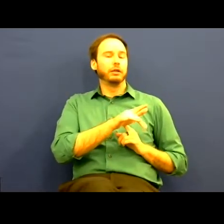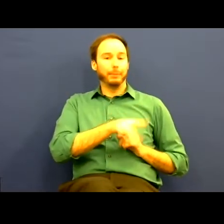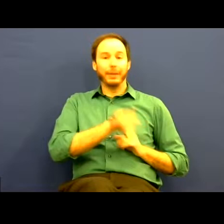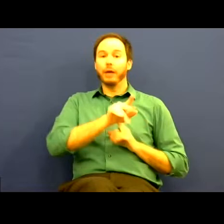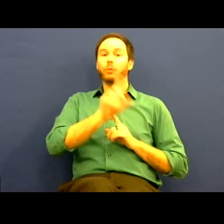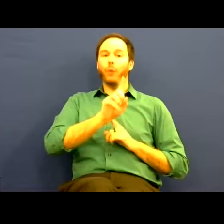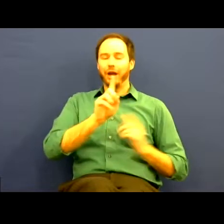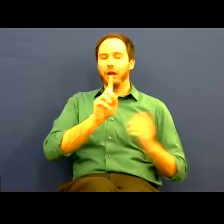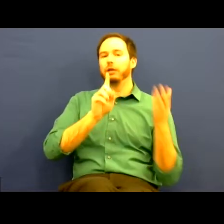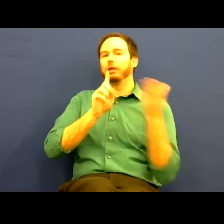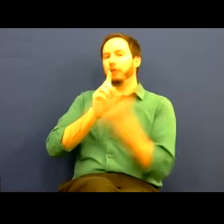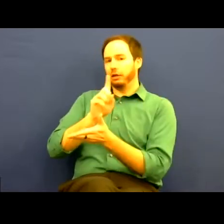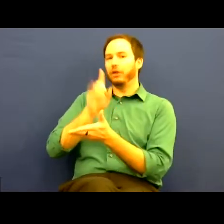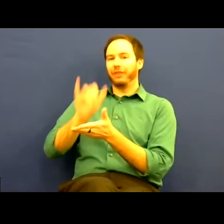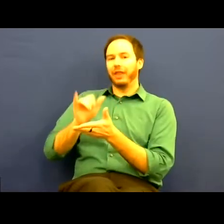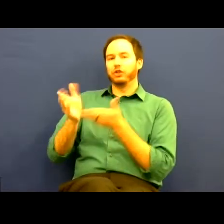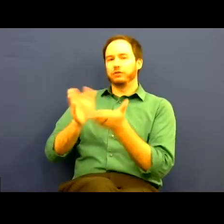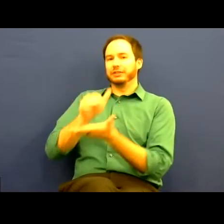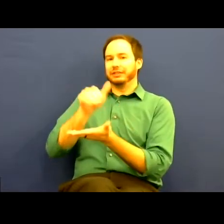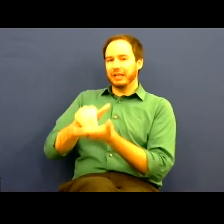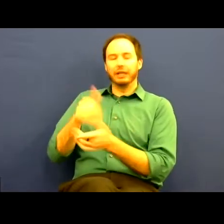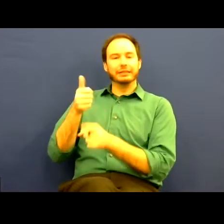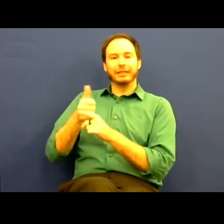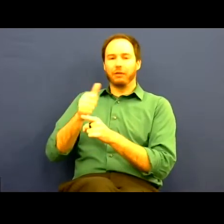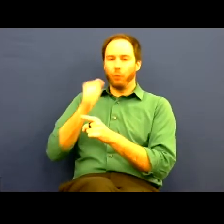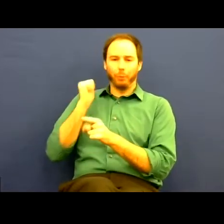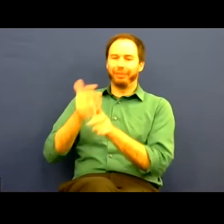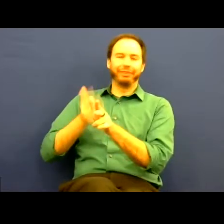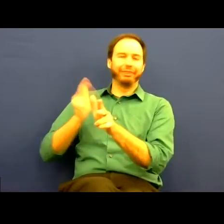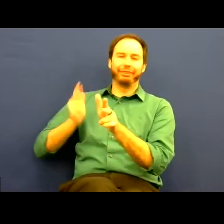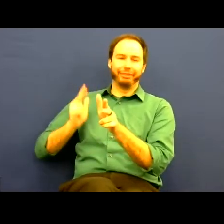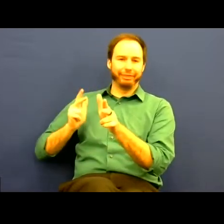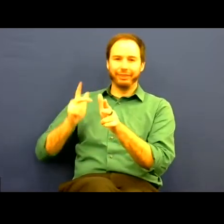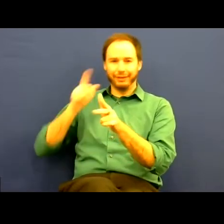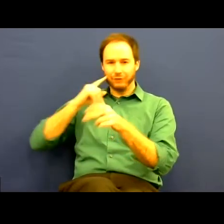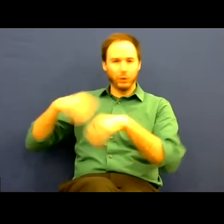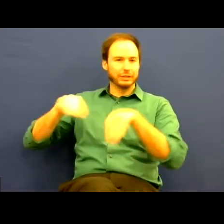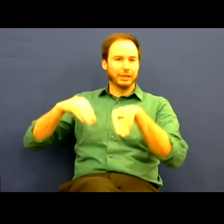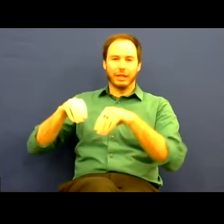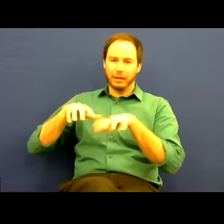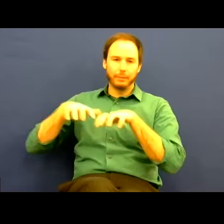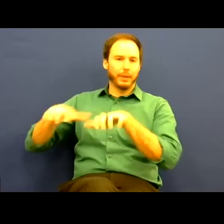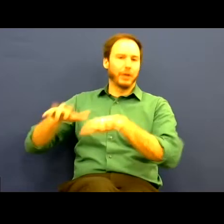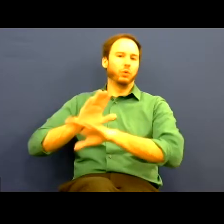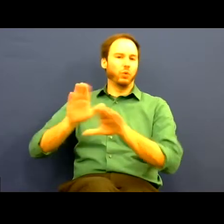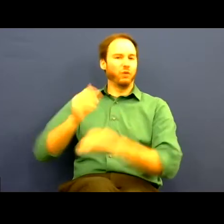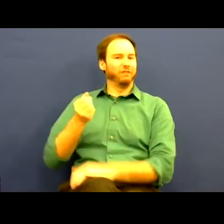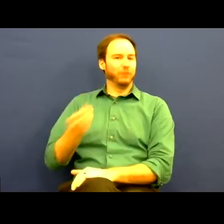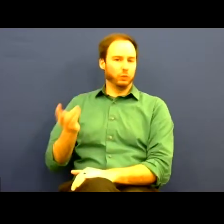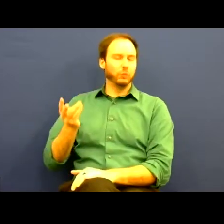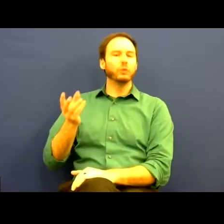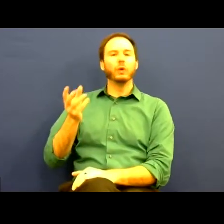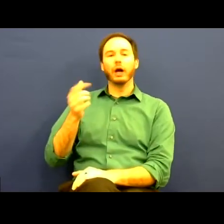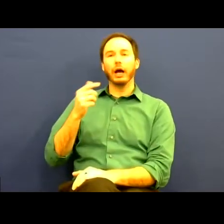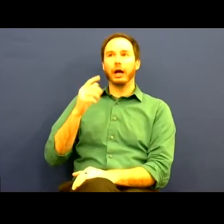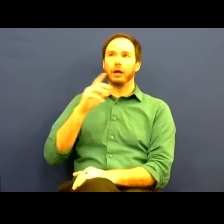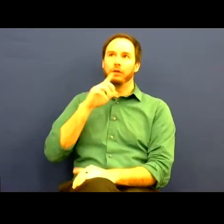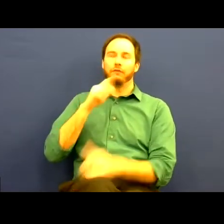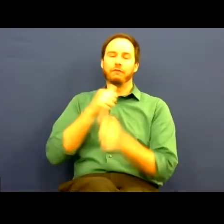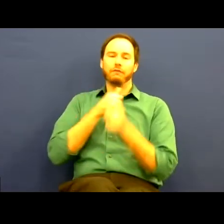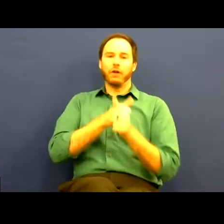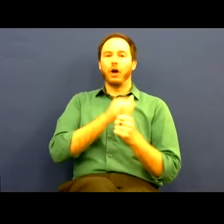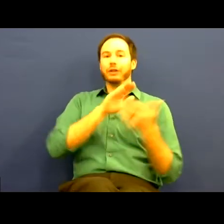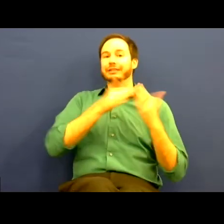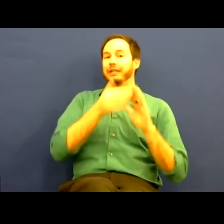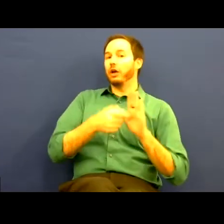pick up vehicles at the site. It's not a huge number of vehicles that would be picked up there. And I guess technically under the